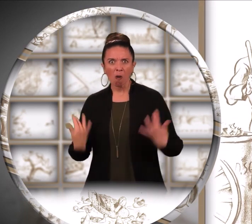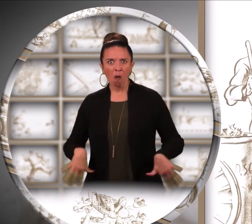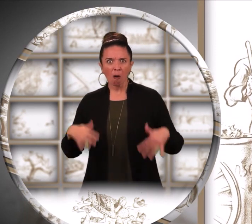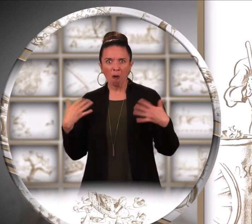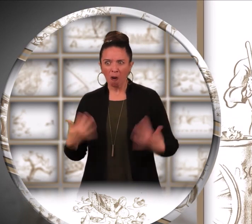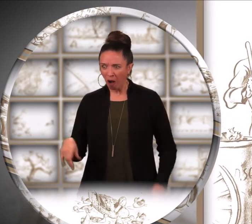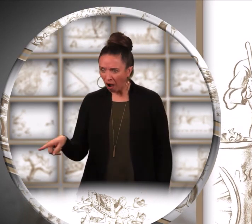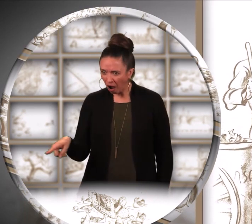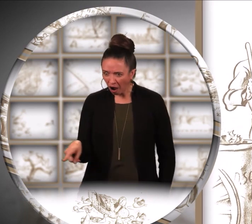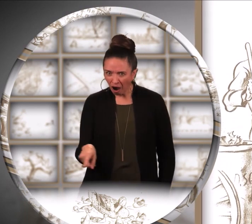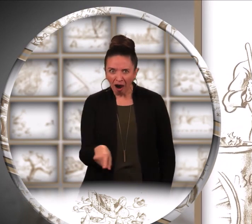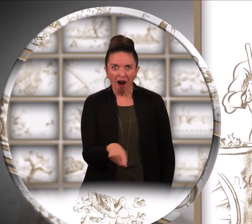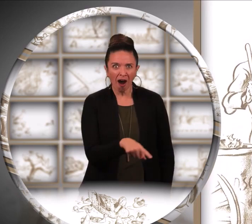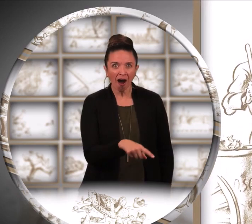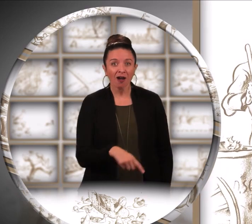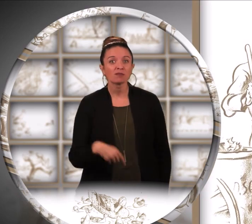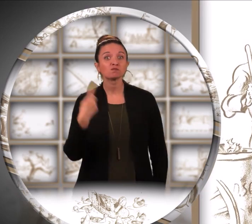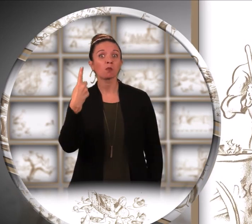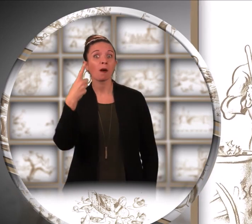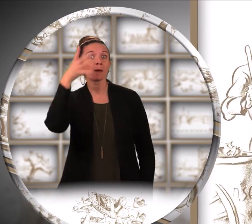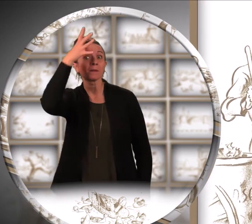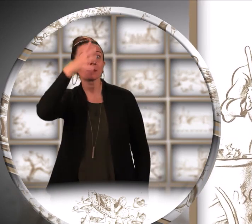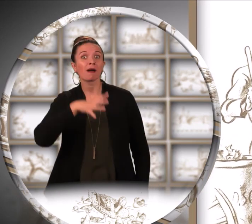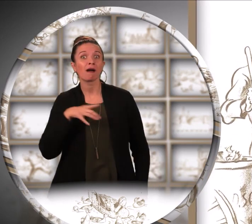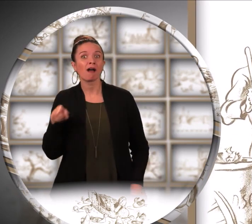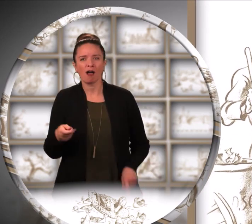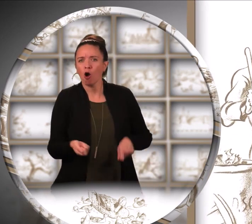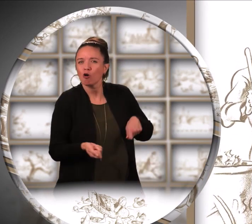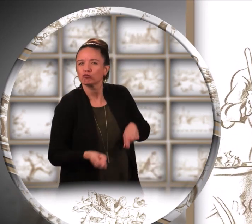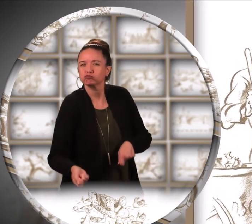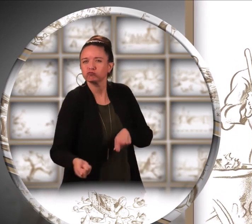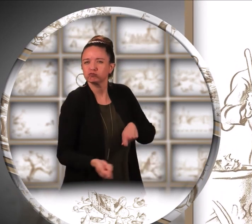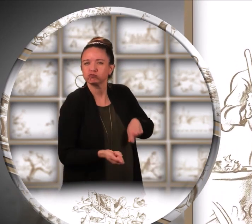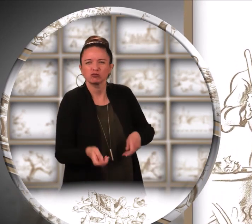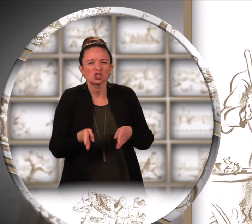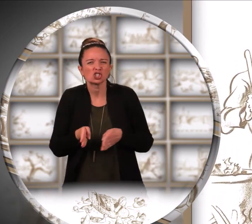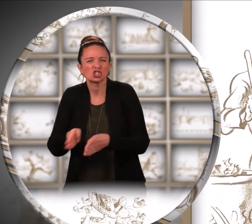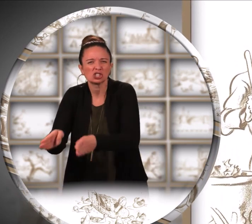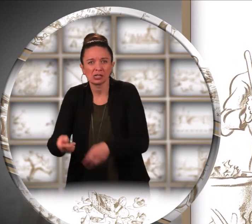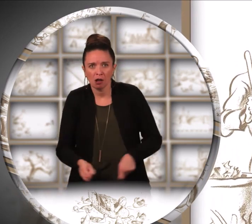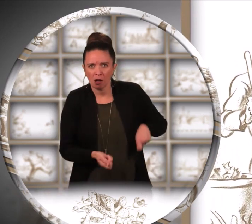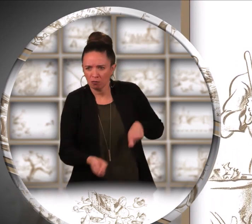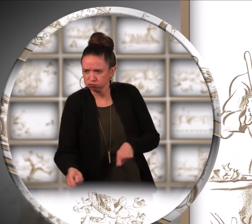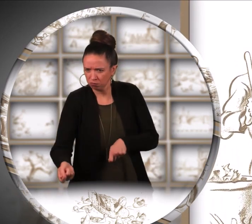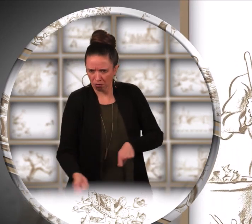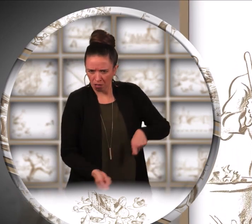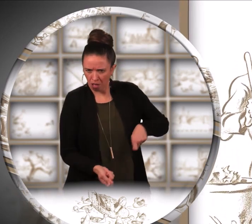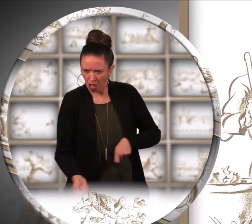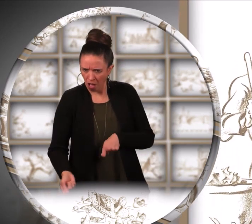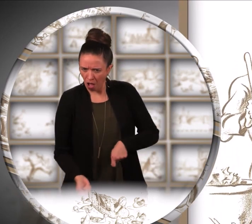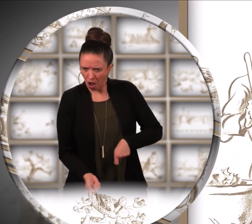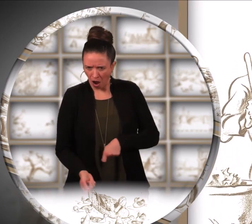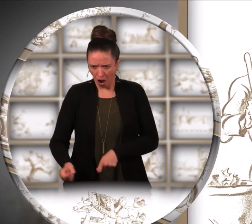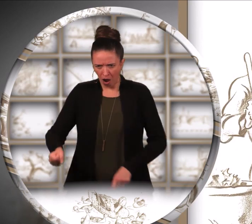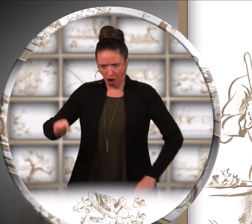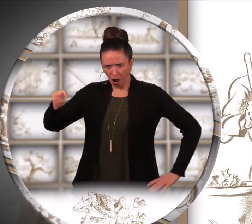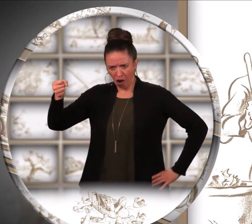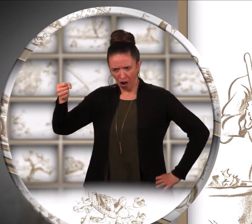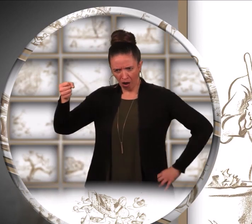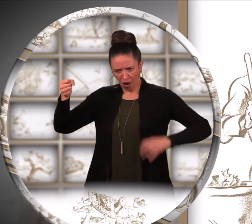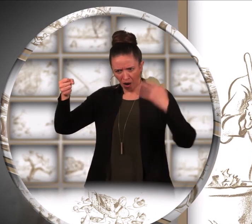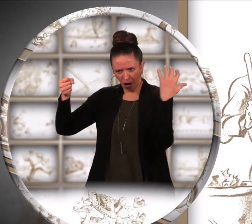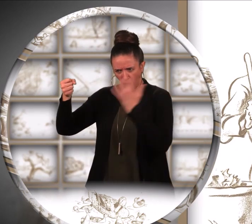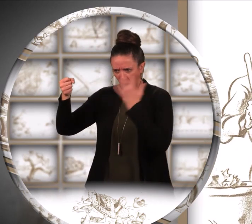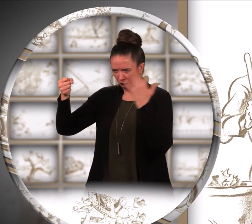swept the street said, "Well, now, ain't that nice?" And when Mrs.